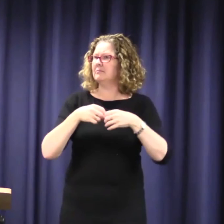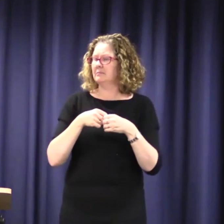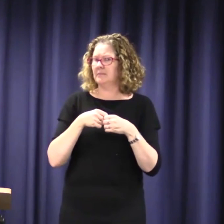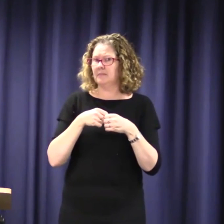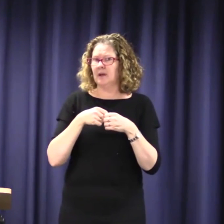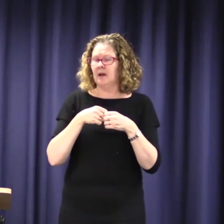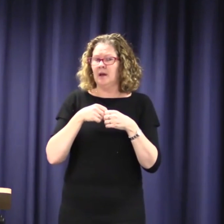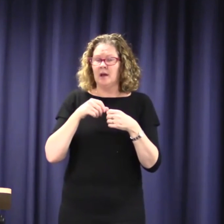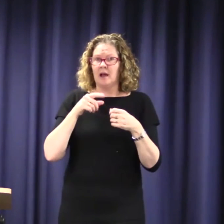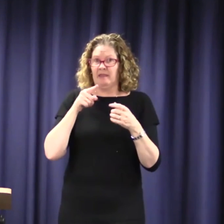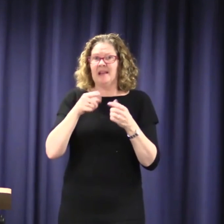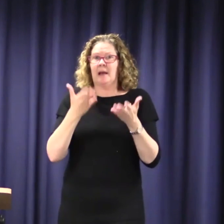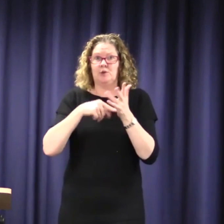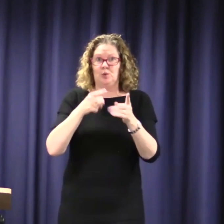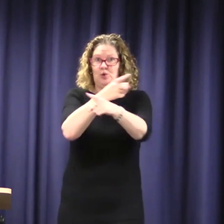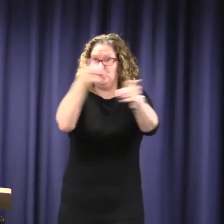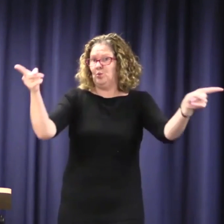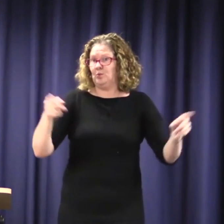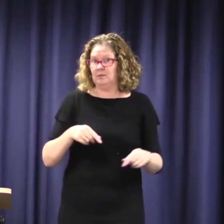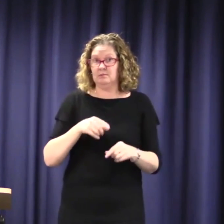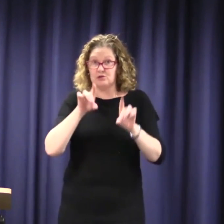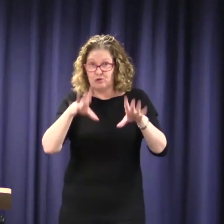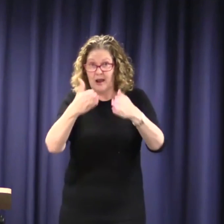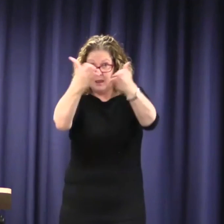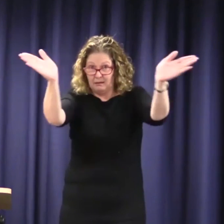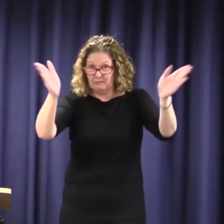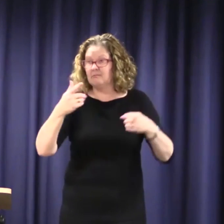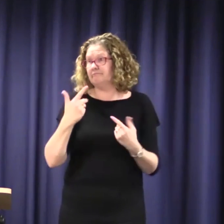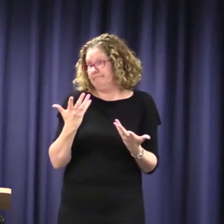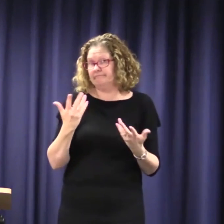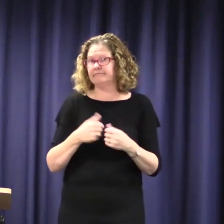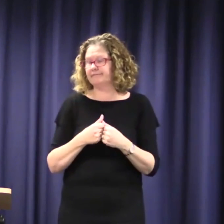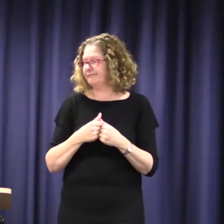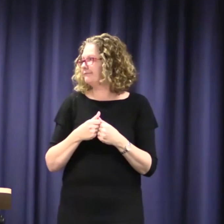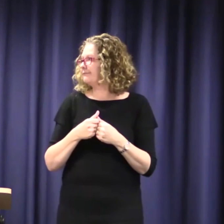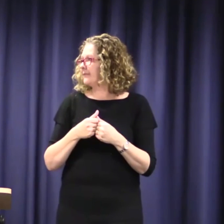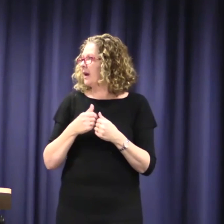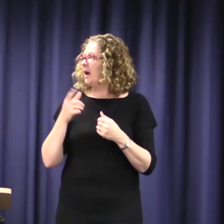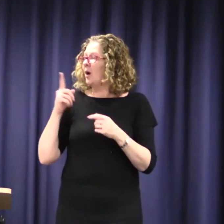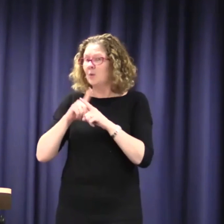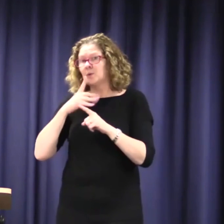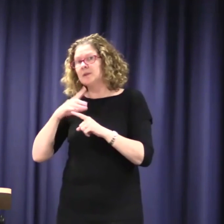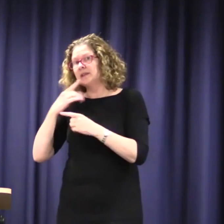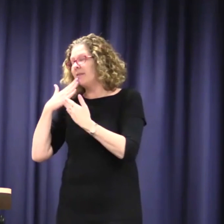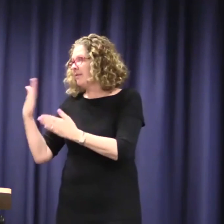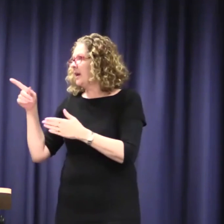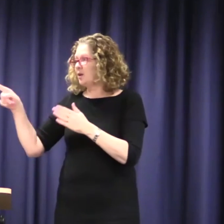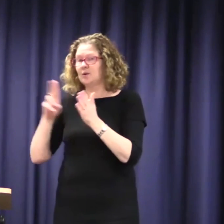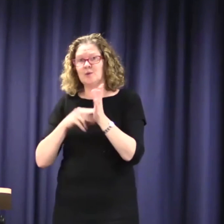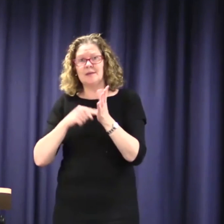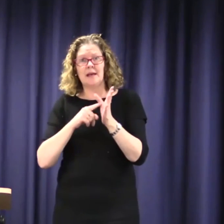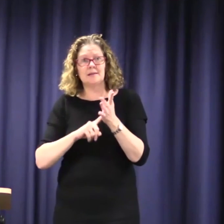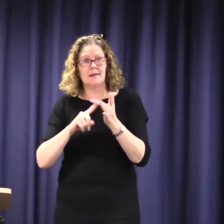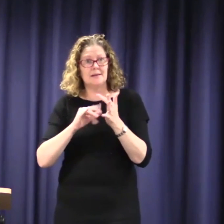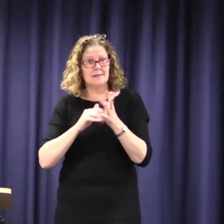powerful. It's really up to you to everyone that's connected in from all across